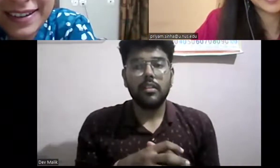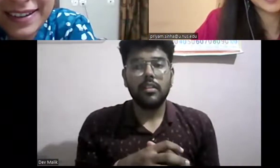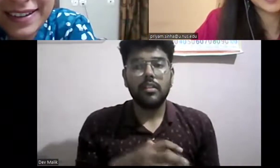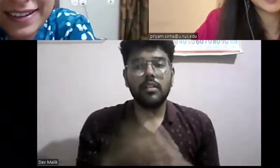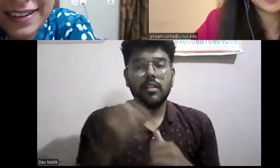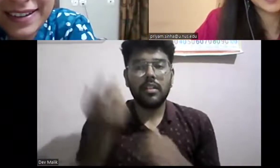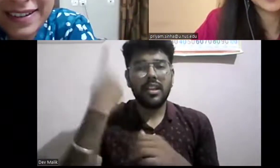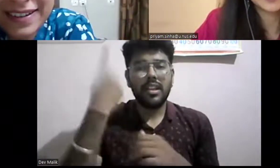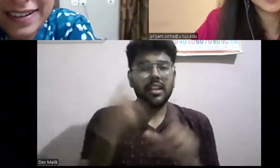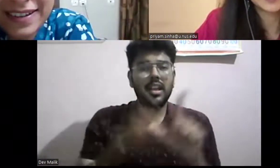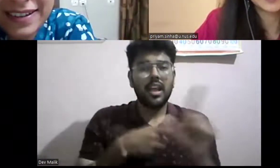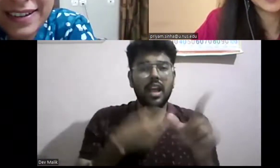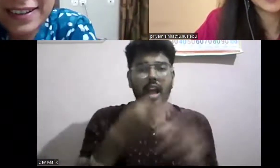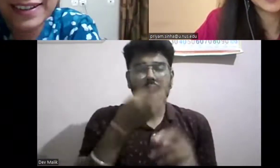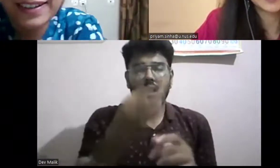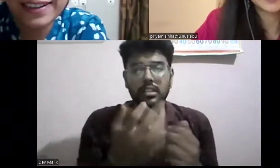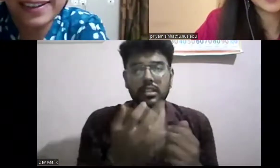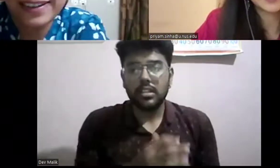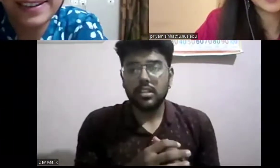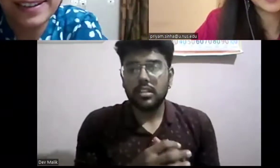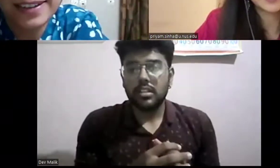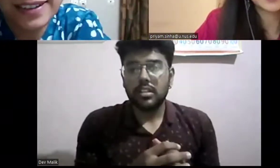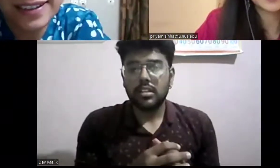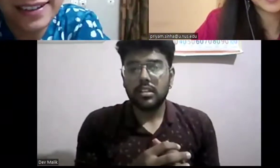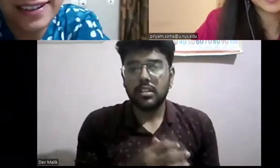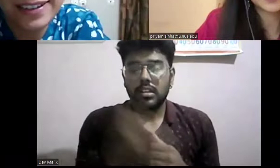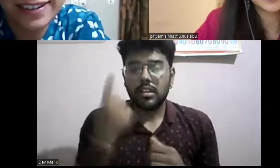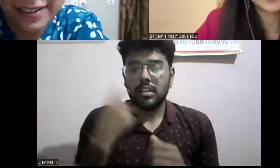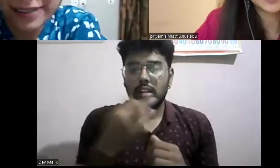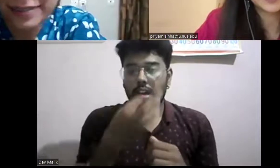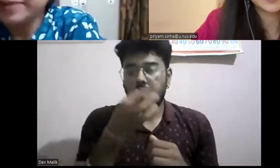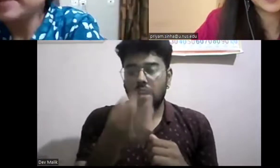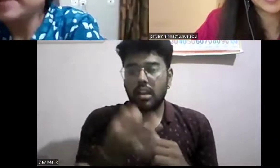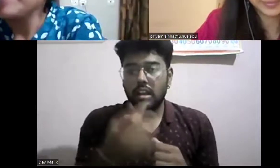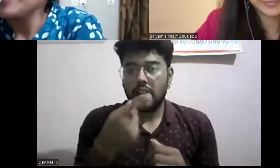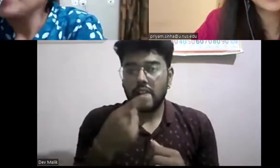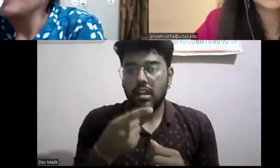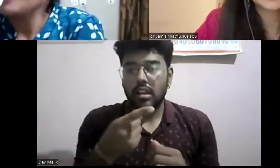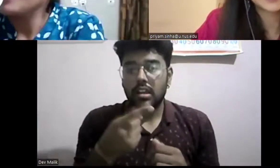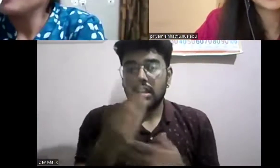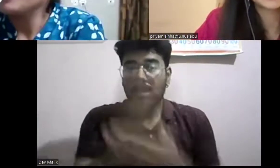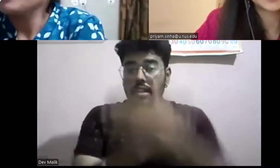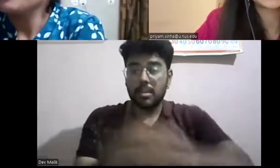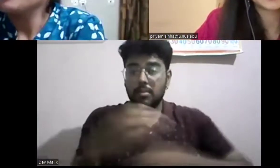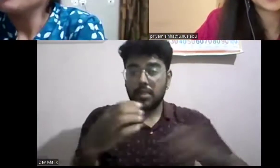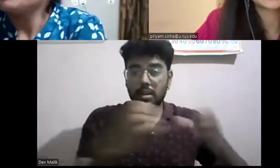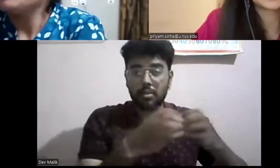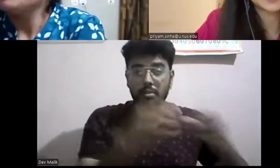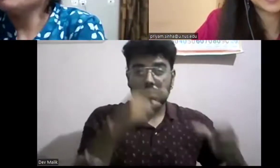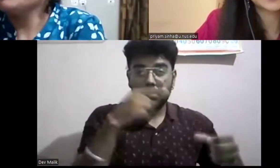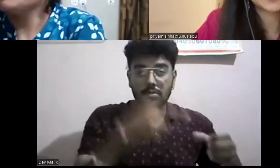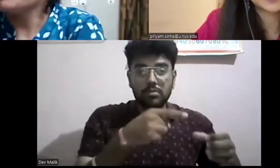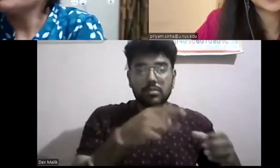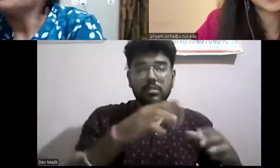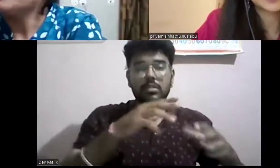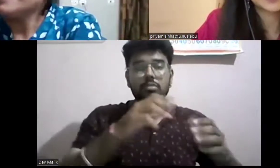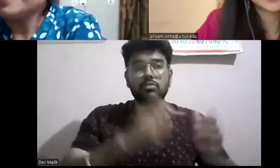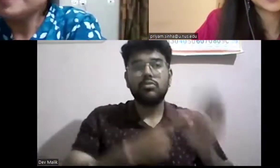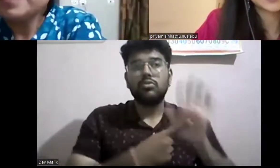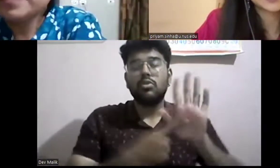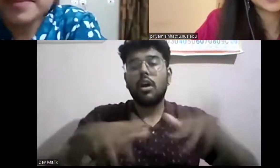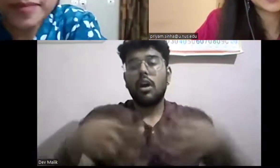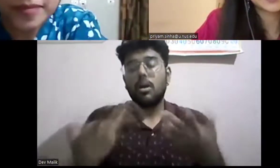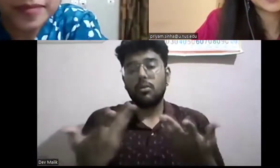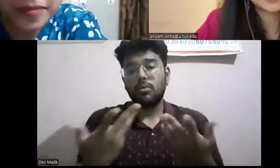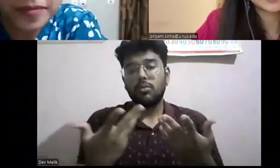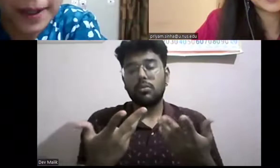asking the question that what is the response of disabled community towards such representation,